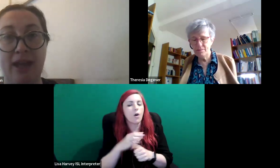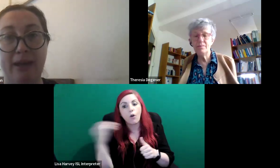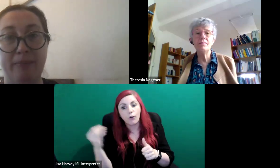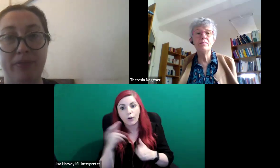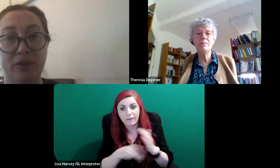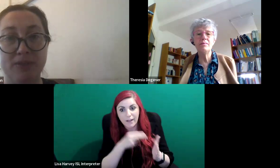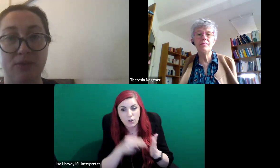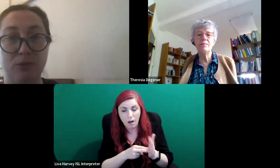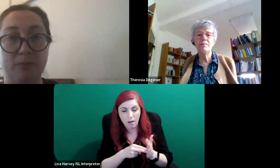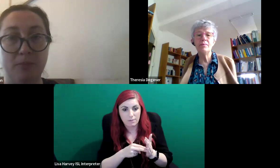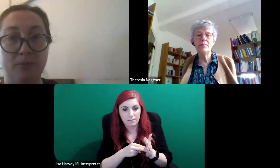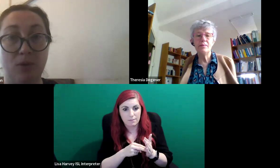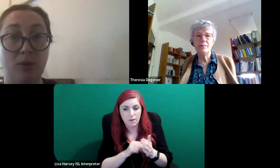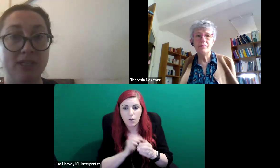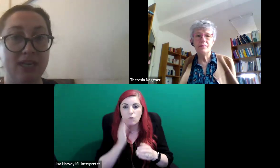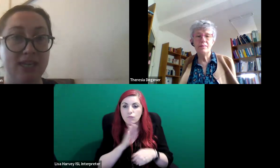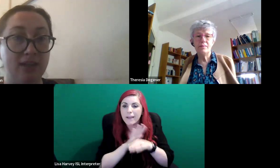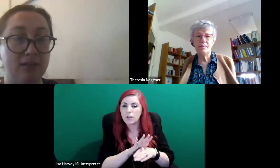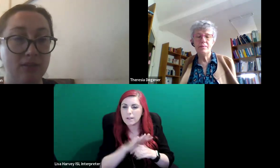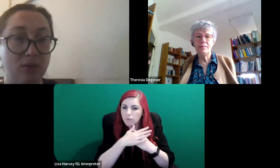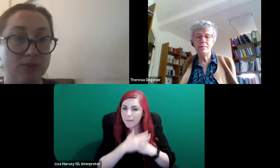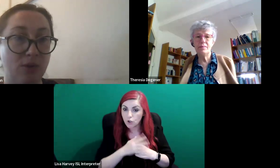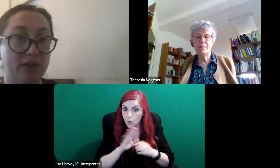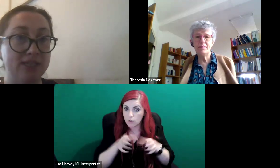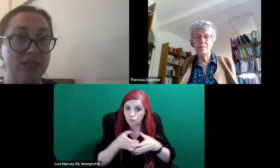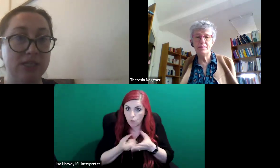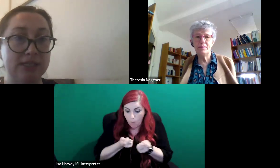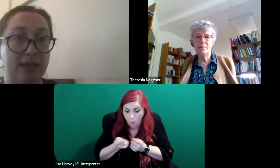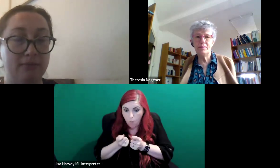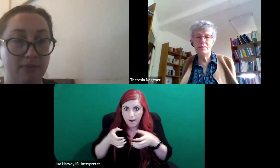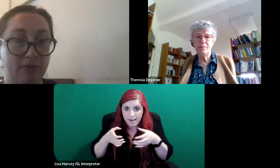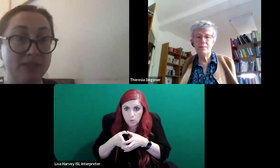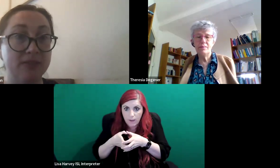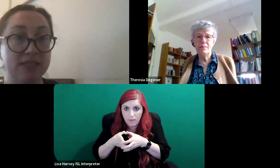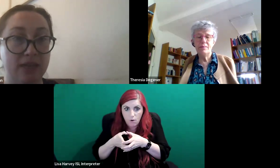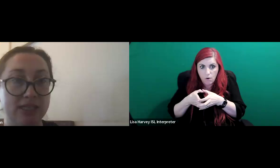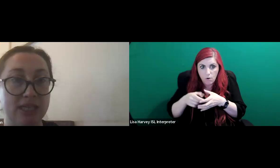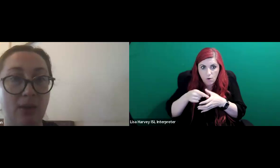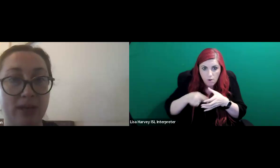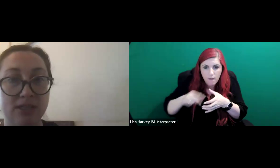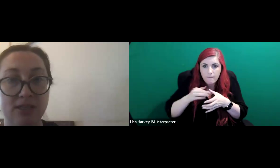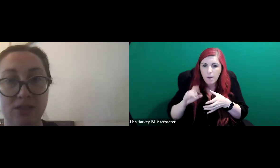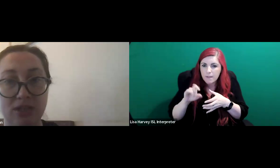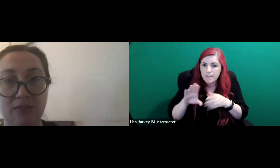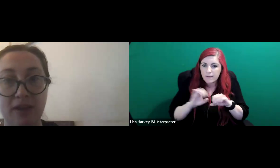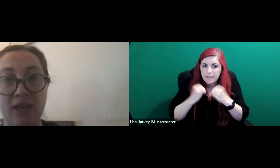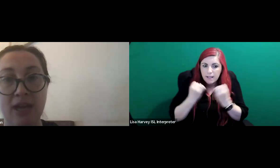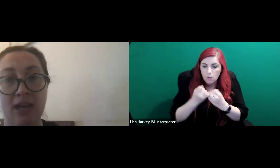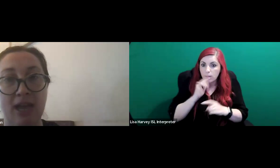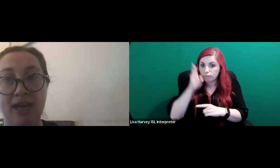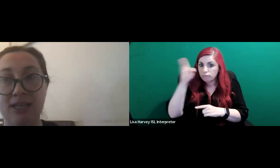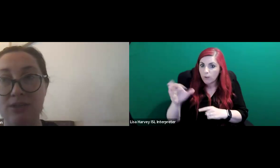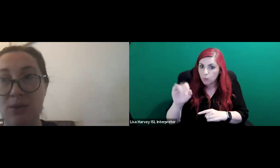earlier, that there was a group coordinating those organizations that from civil society that went to